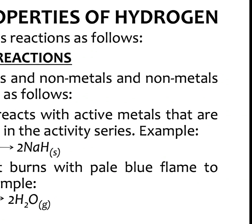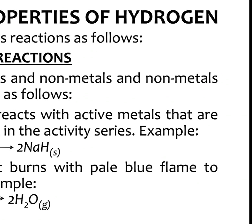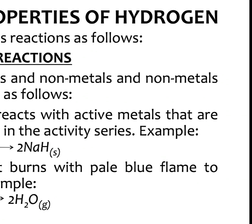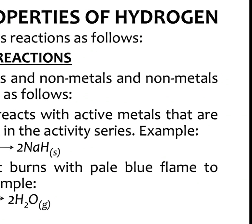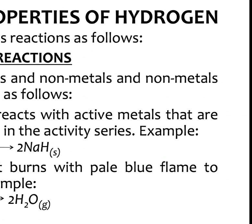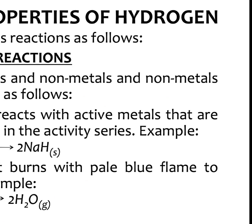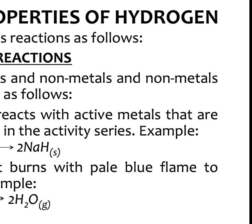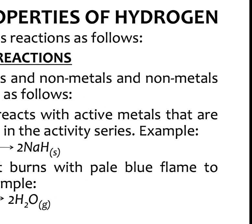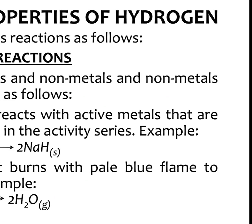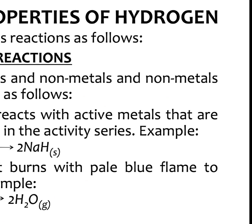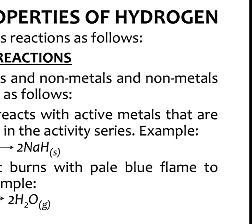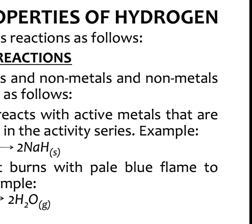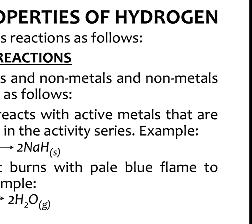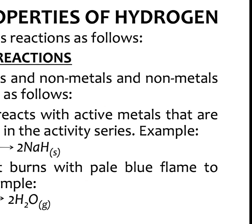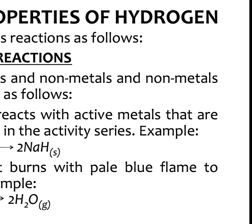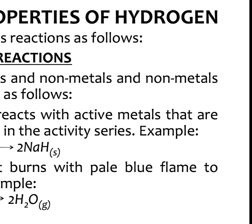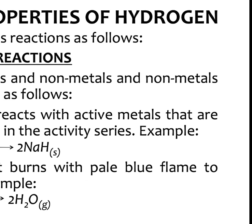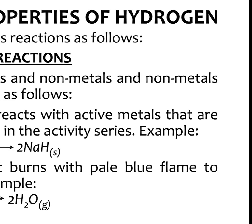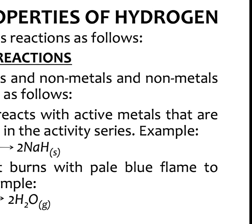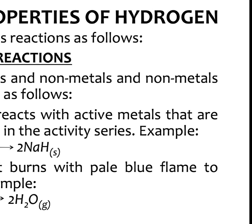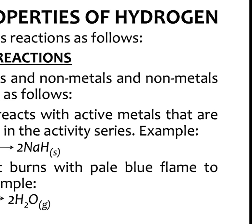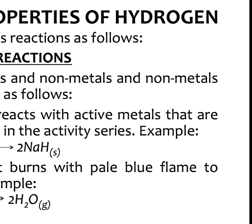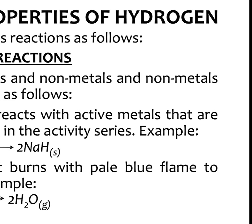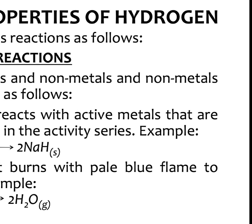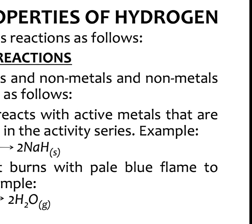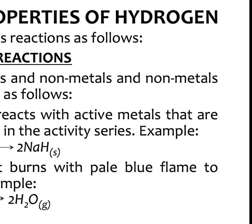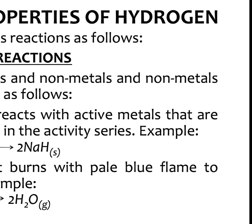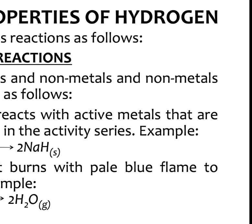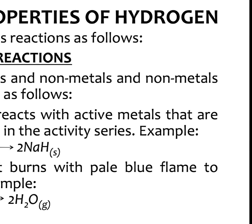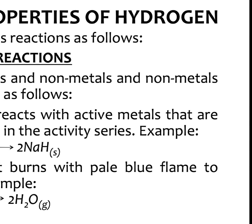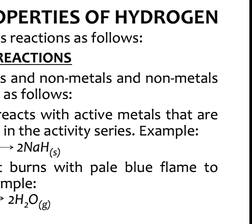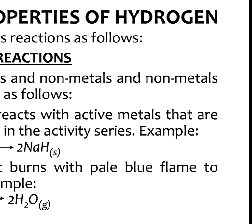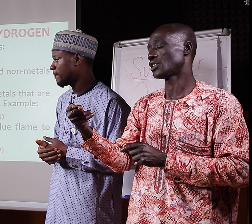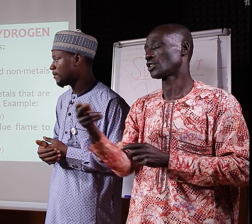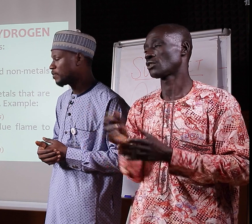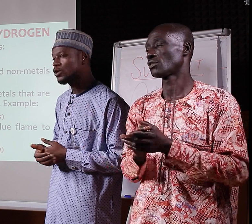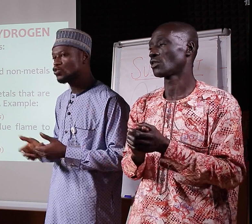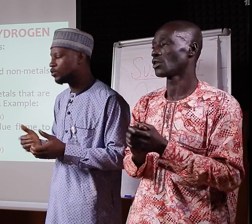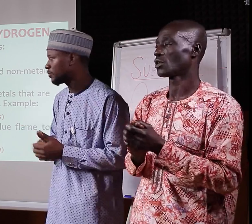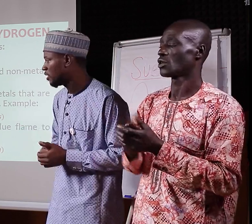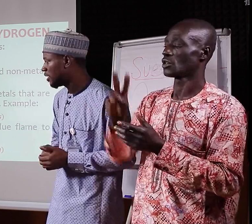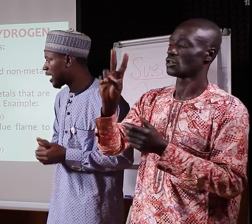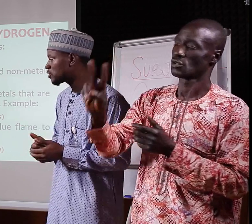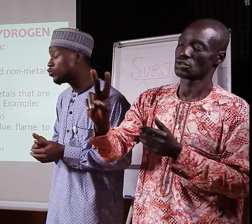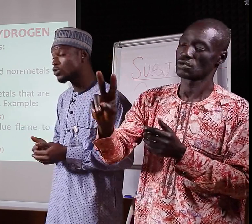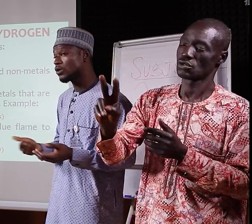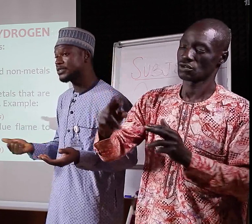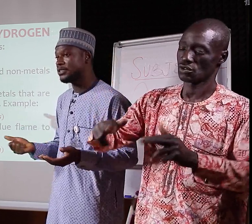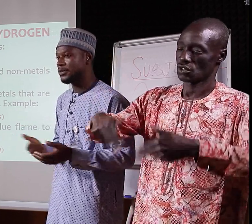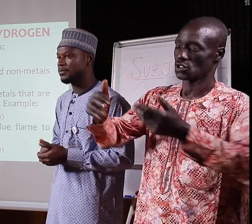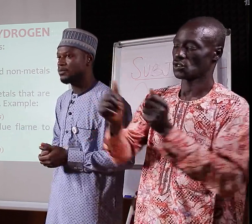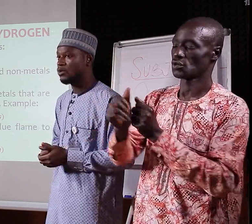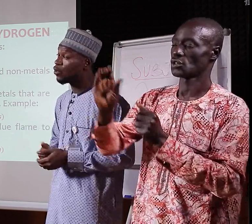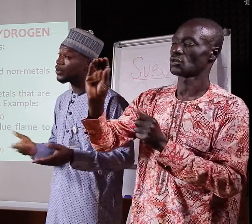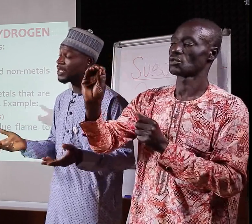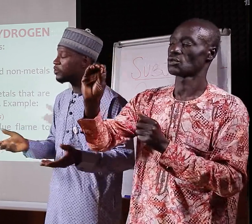sodium halide. That is sodium hydride, that is 2NaH. 2. Reaction with